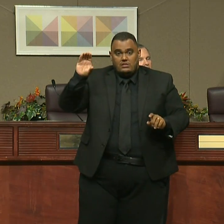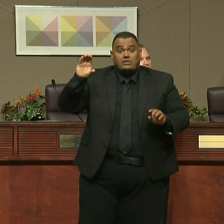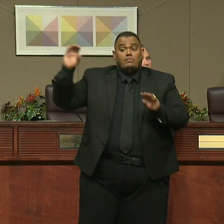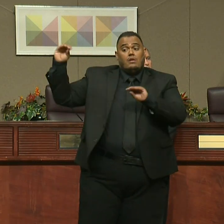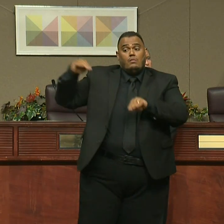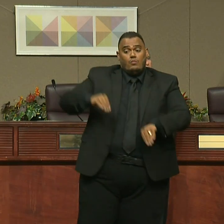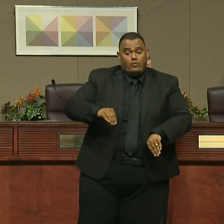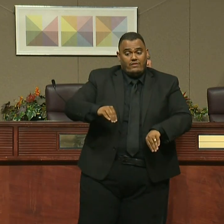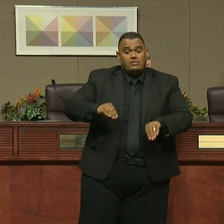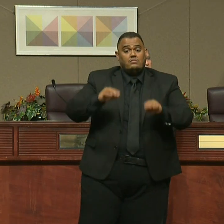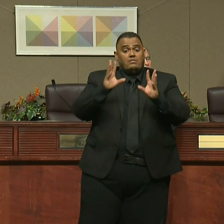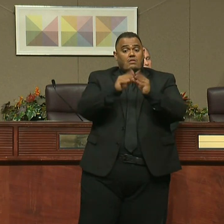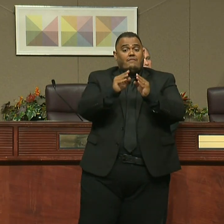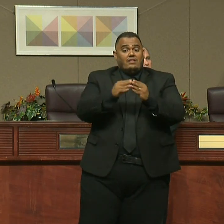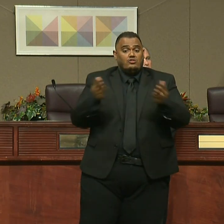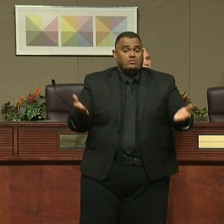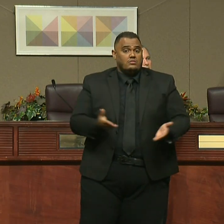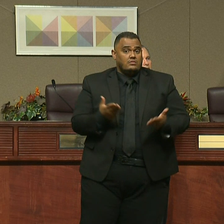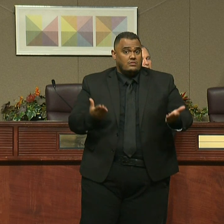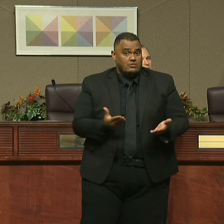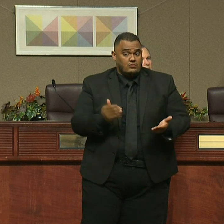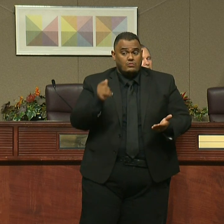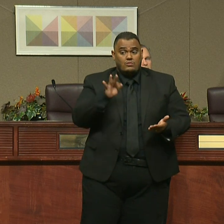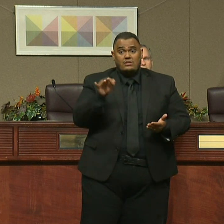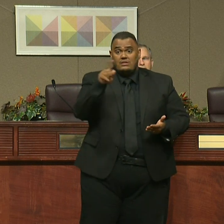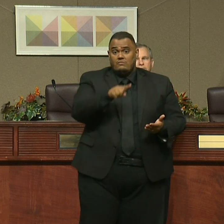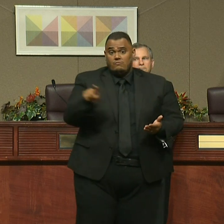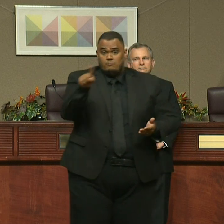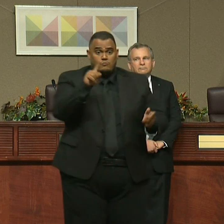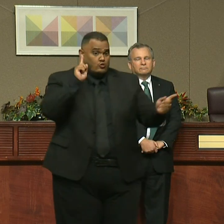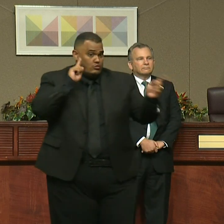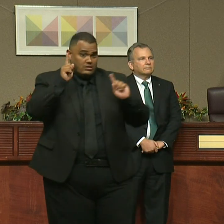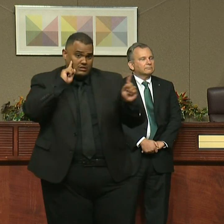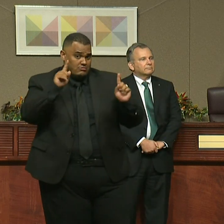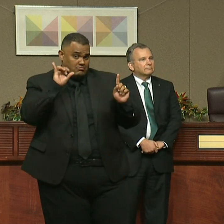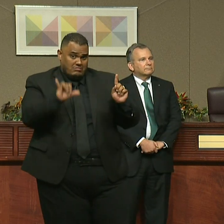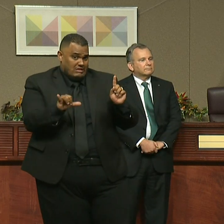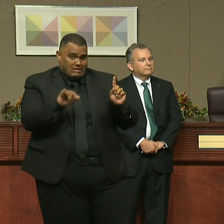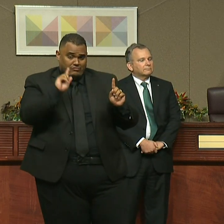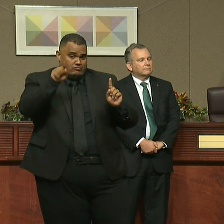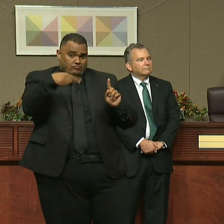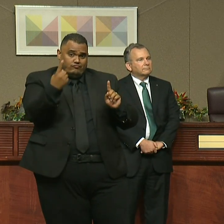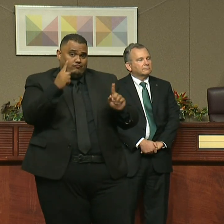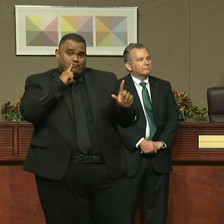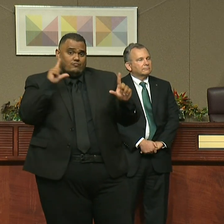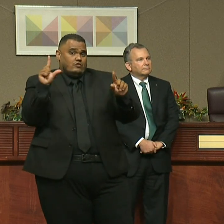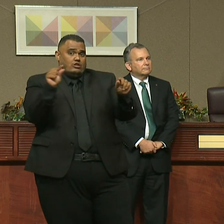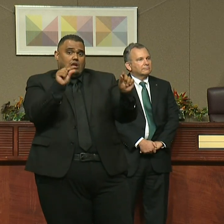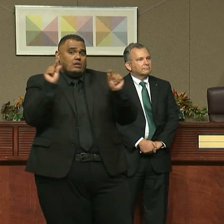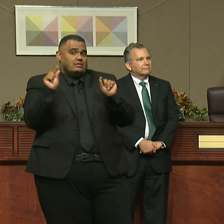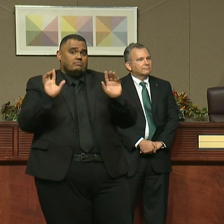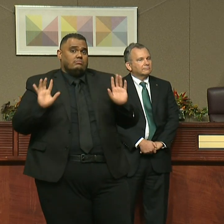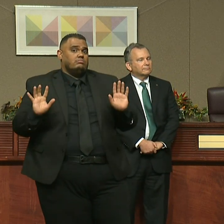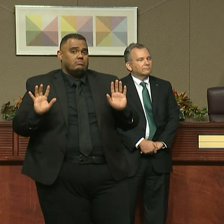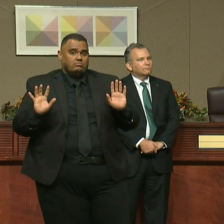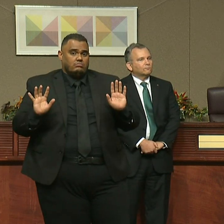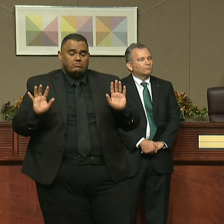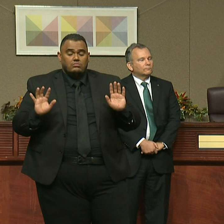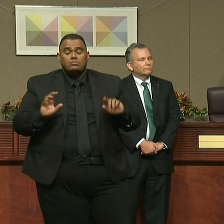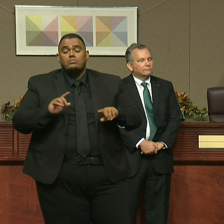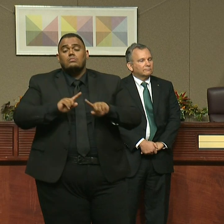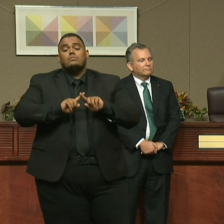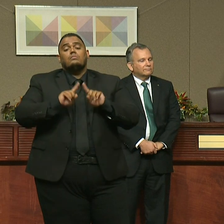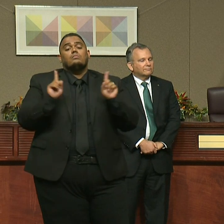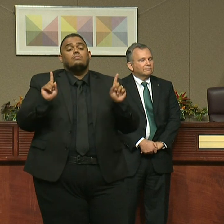here. So anything that you hear is just mere speculation at this point. But in order